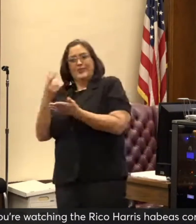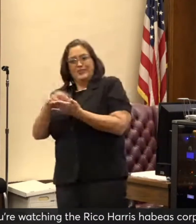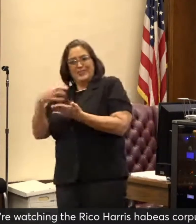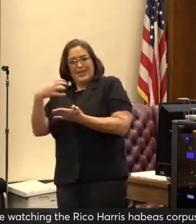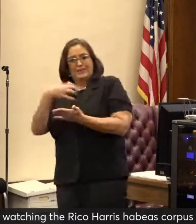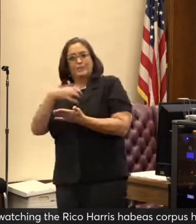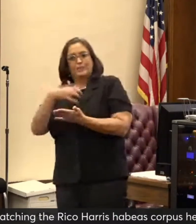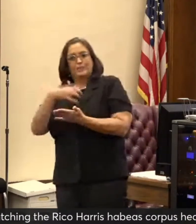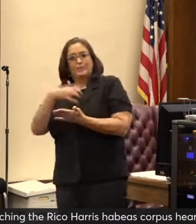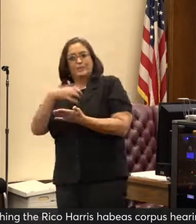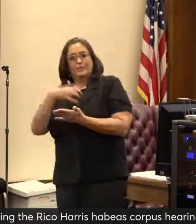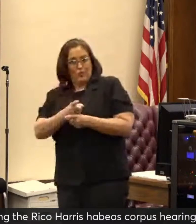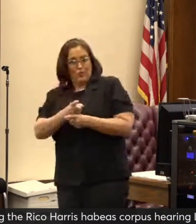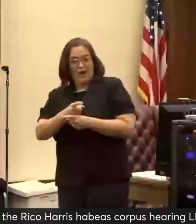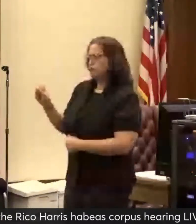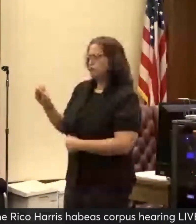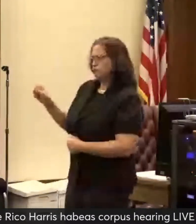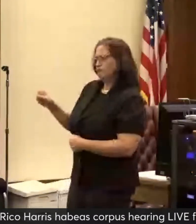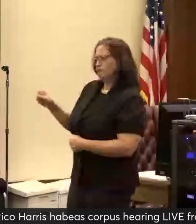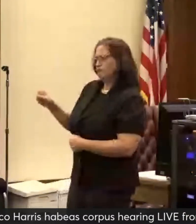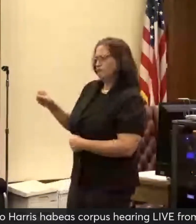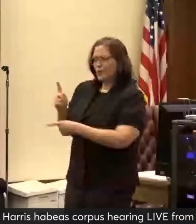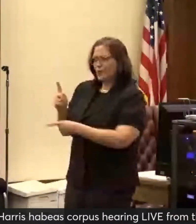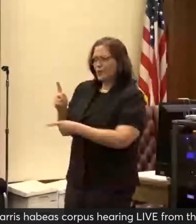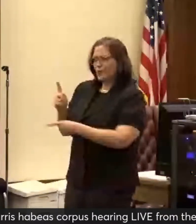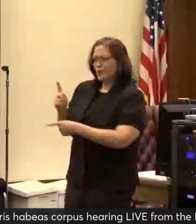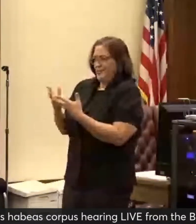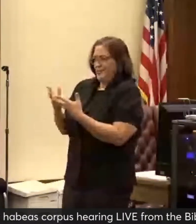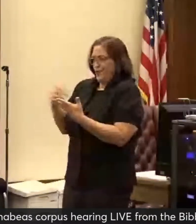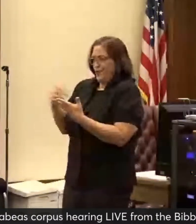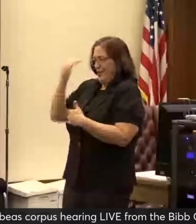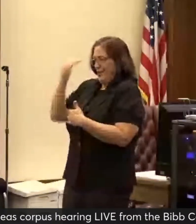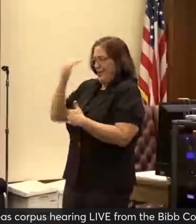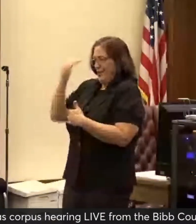Correct. And the attorney. As far as I'm aware.